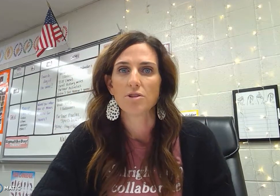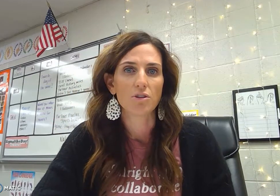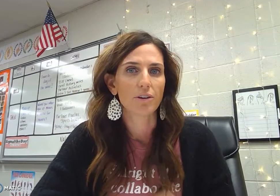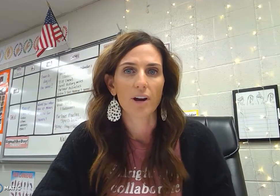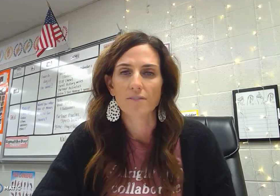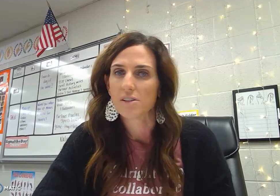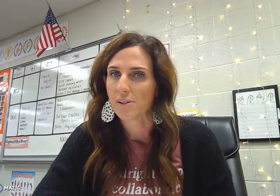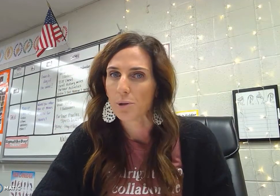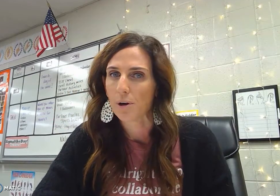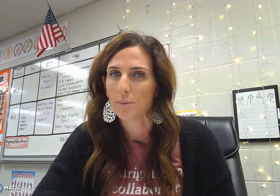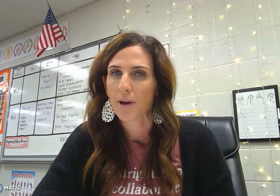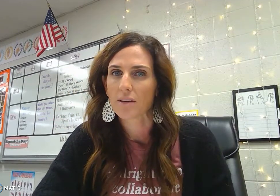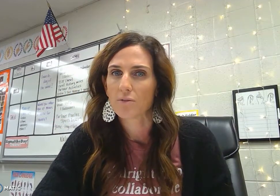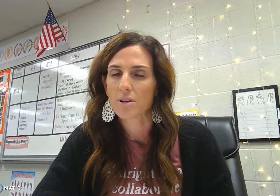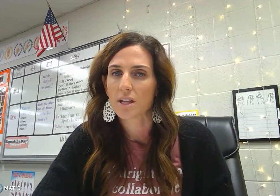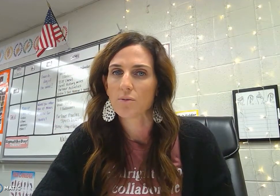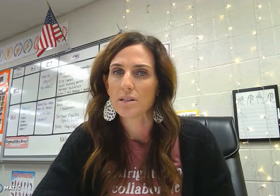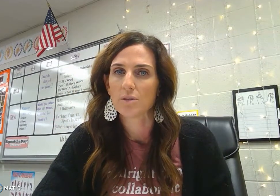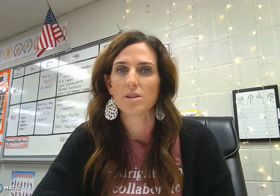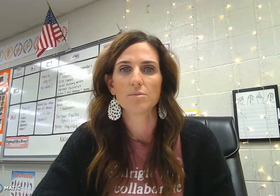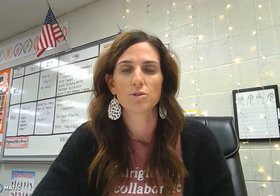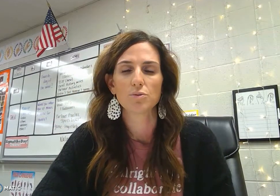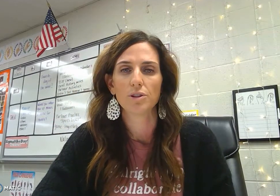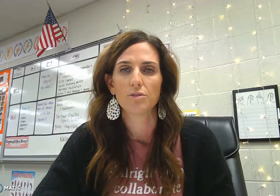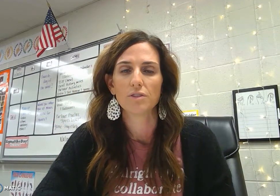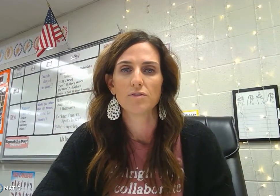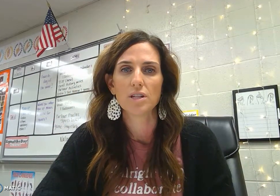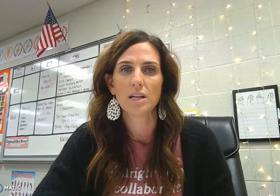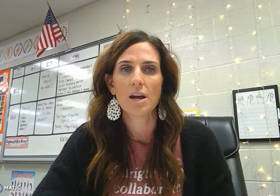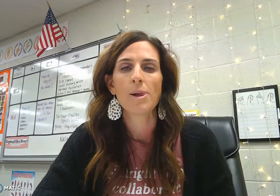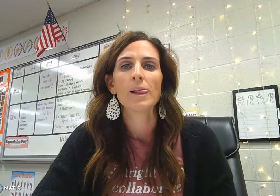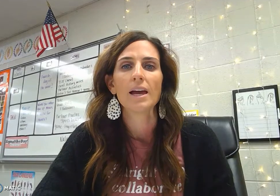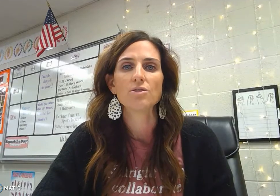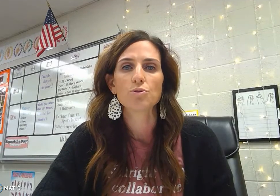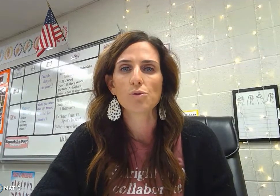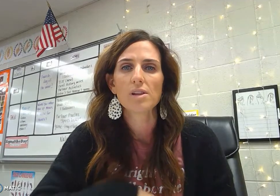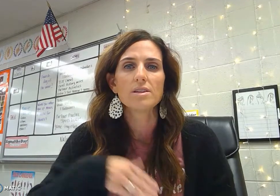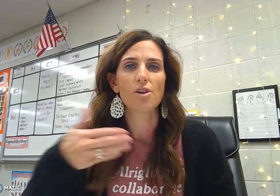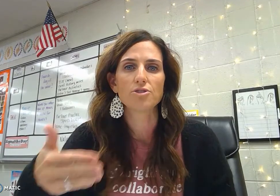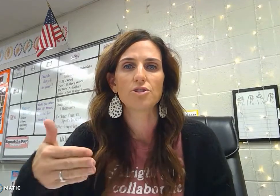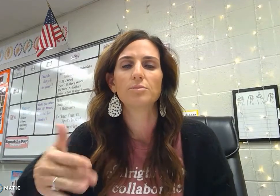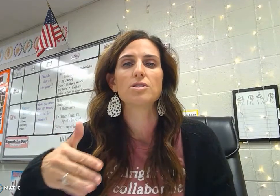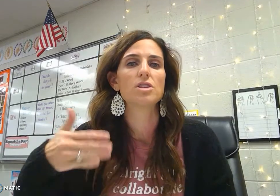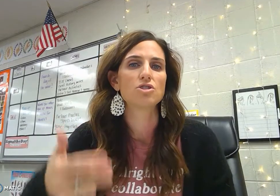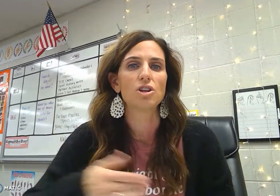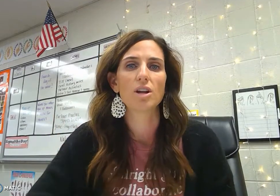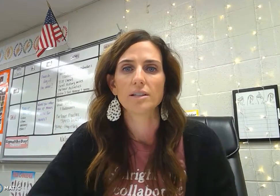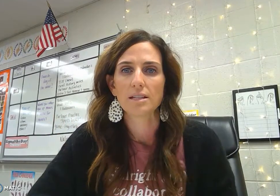no longer have to flip your palm back and forth like we did with numbers 1 through 15. And truly, these larger numbers, they should not